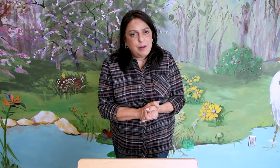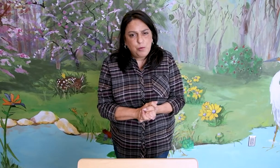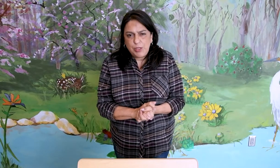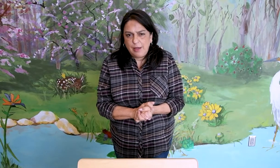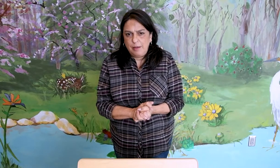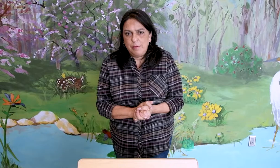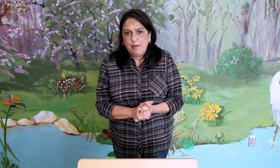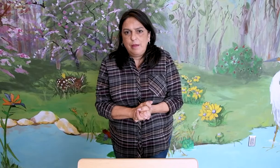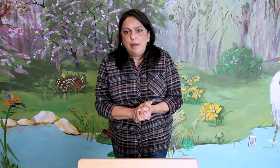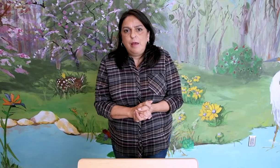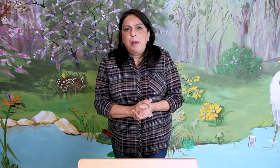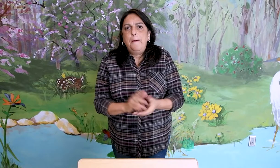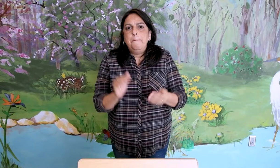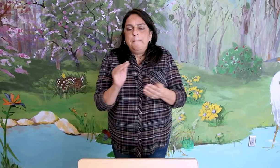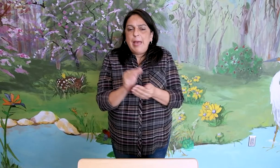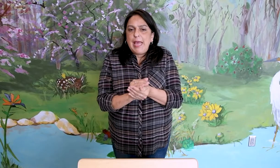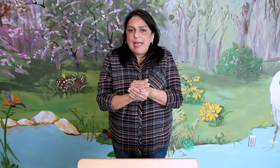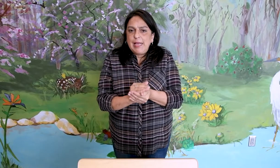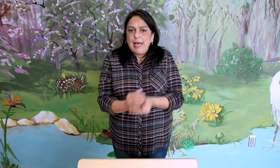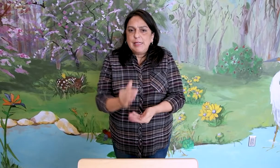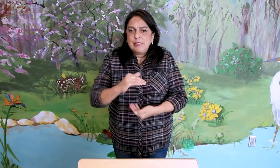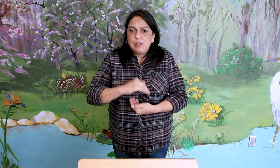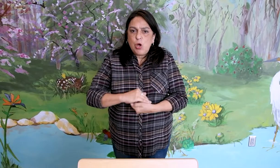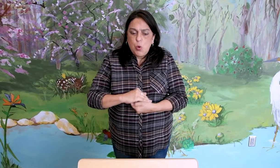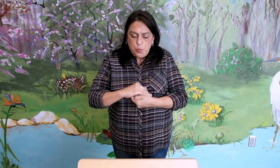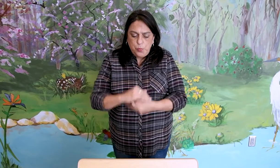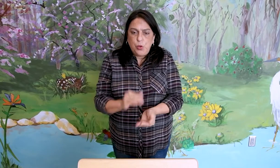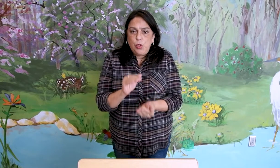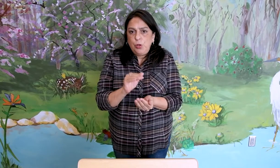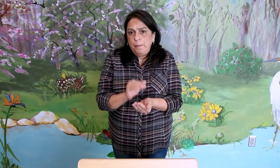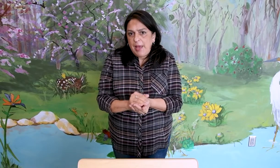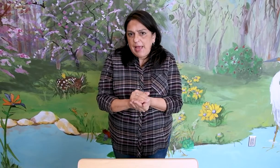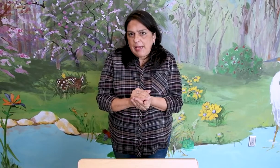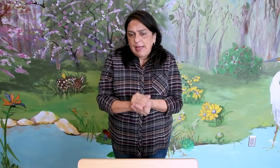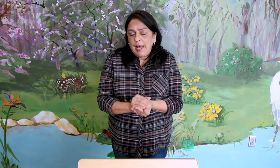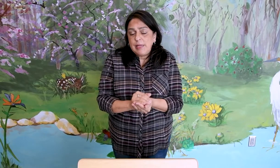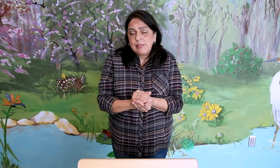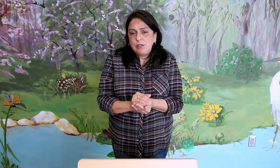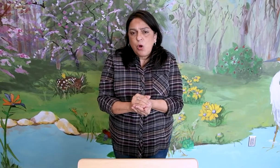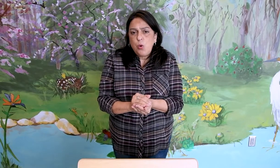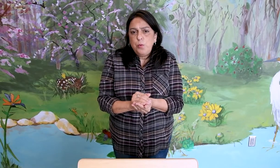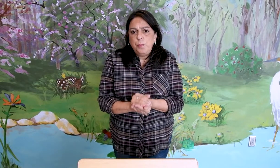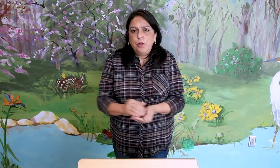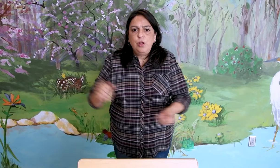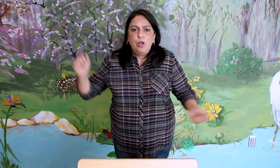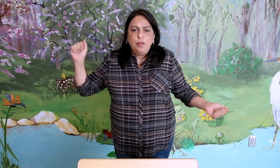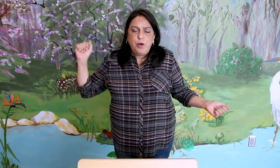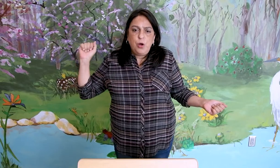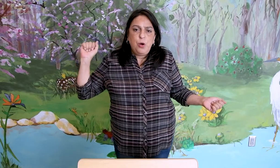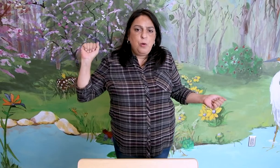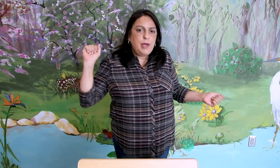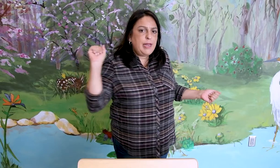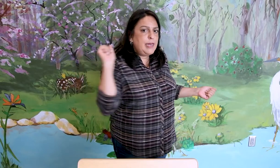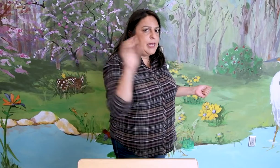more time. Make a snowball, make a snowball. Throw it